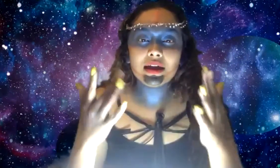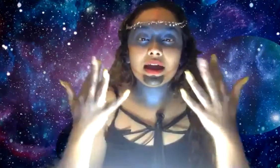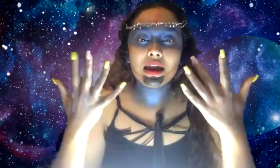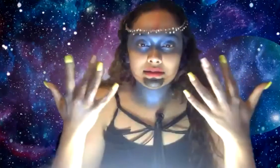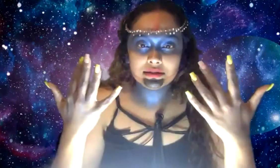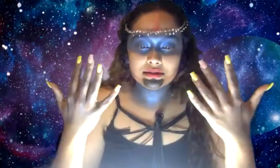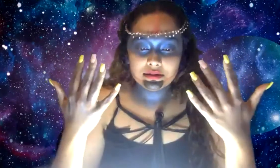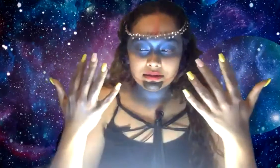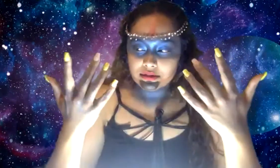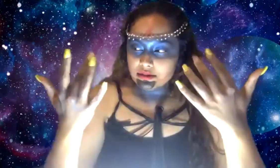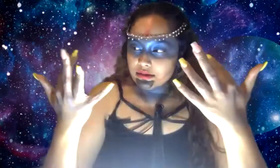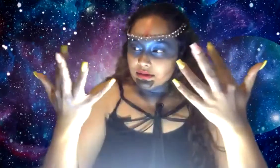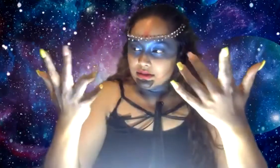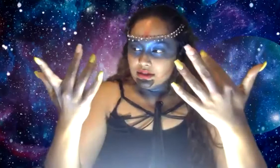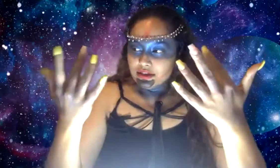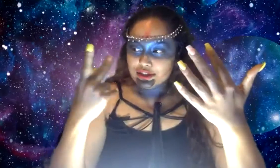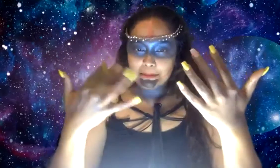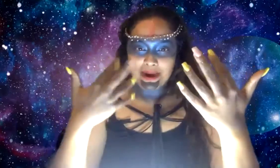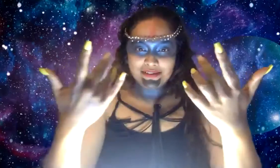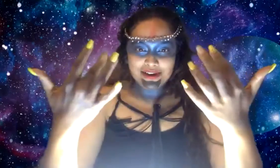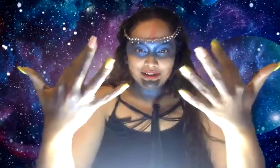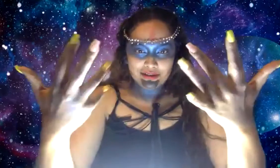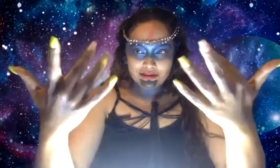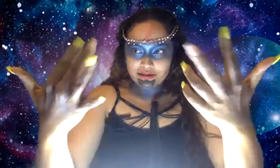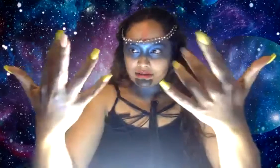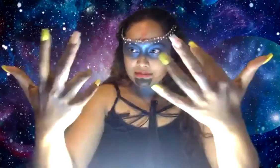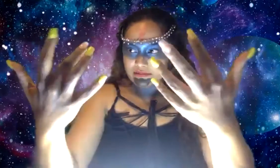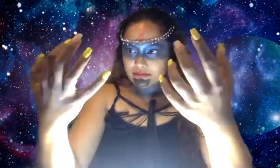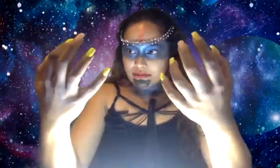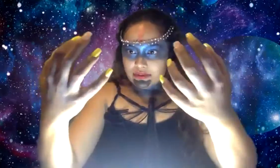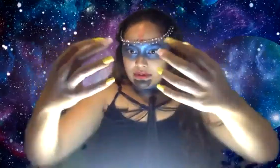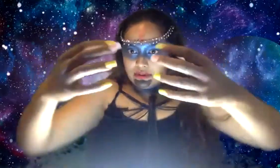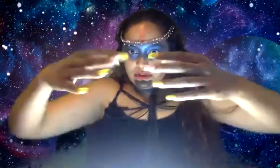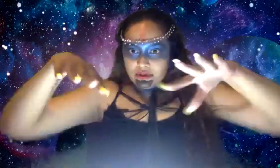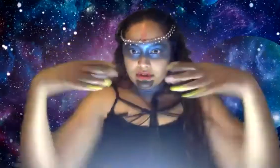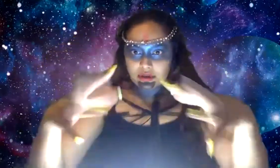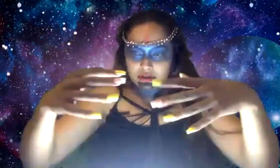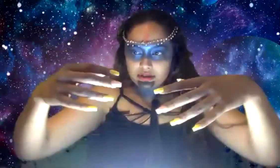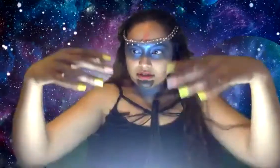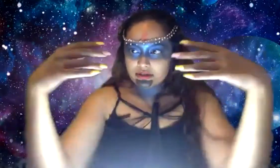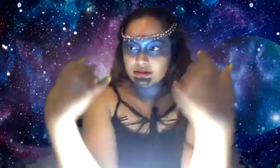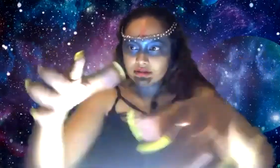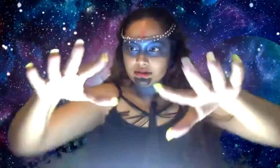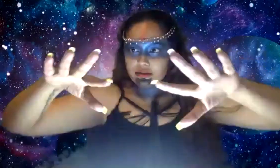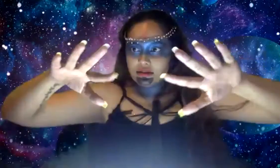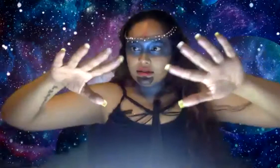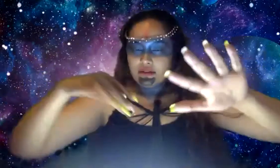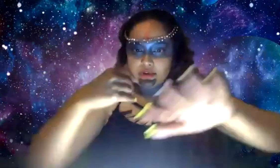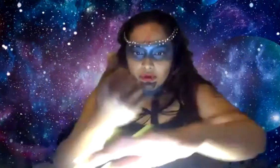This was the magic I needed. This was the magic I was able to finally see in my hands. The